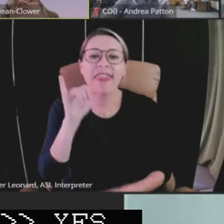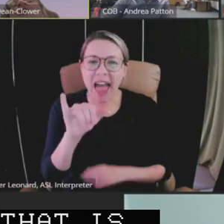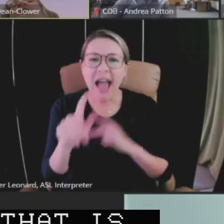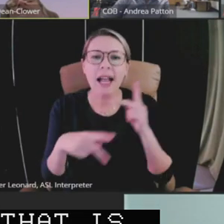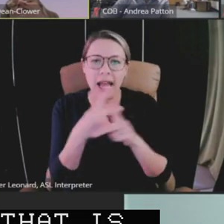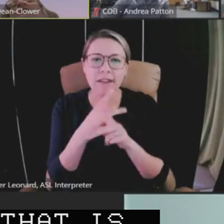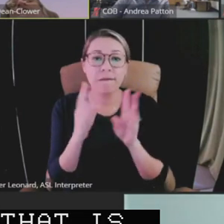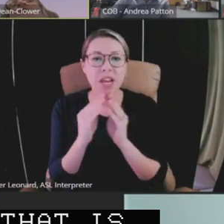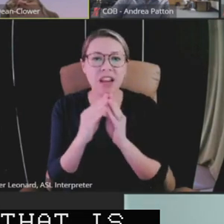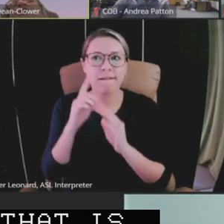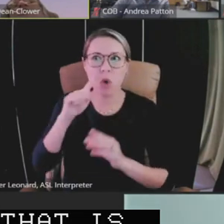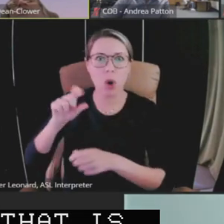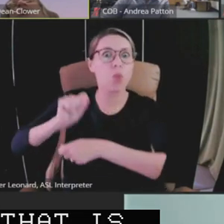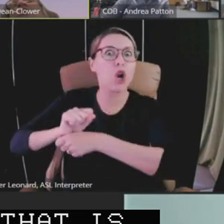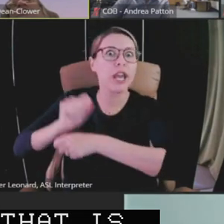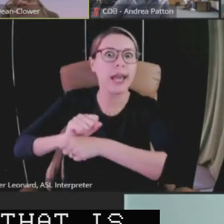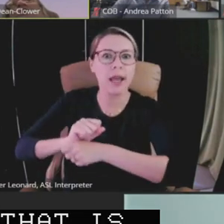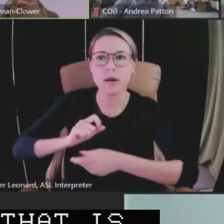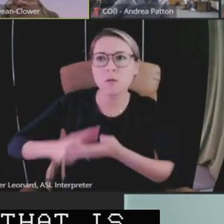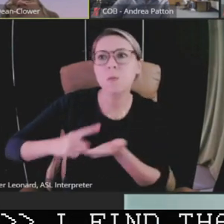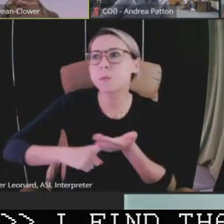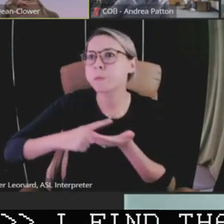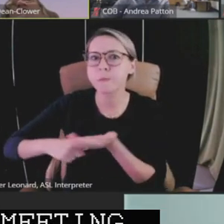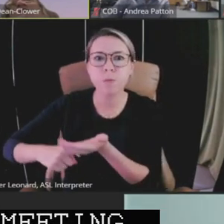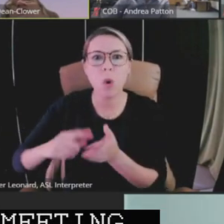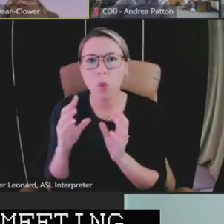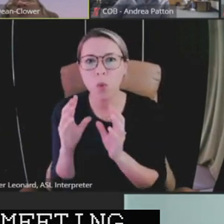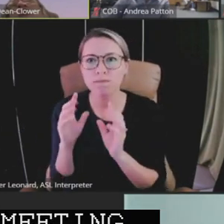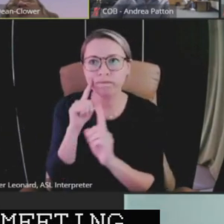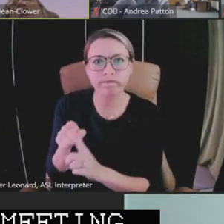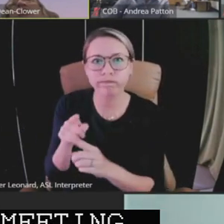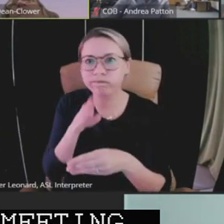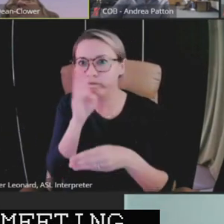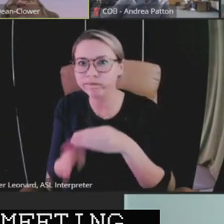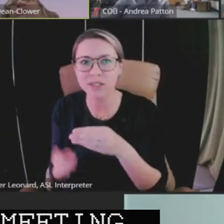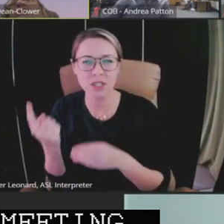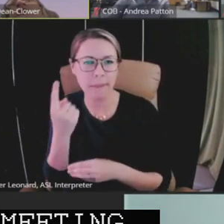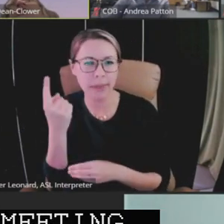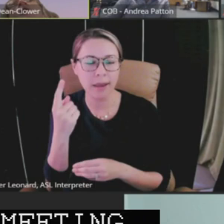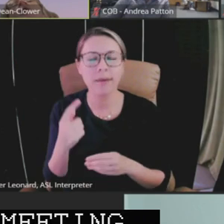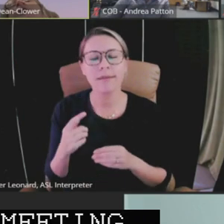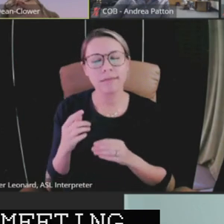meeting, I'm in that sense of more actively trying to